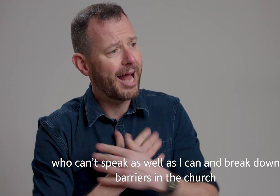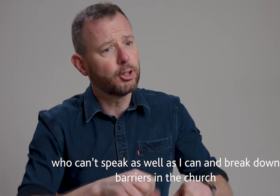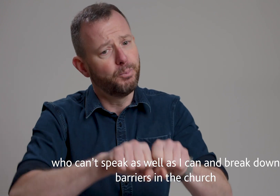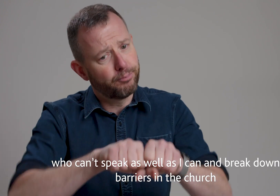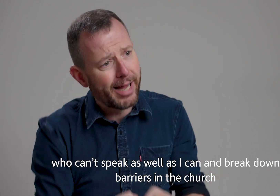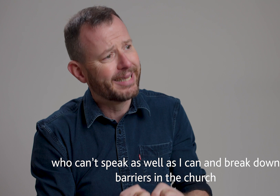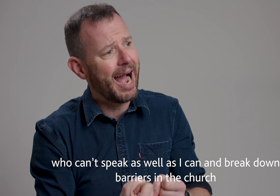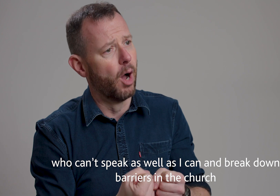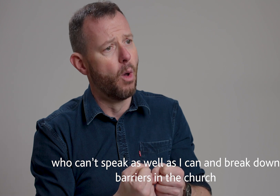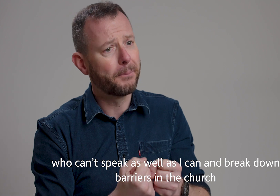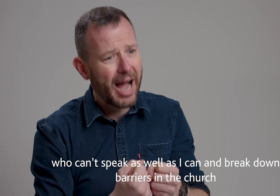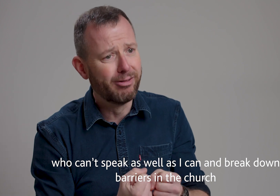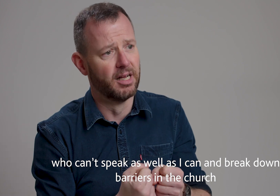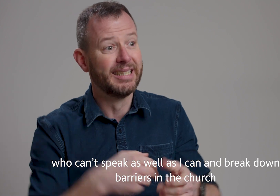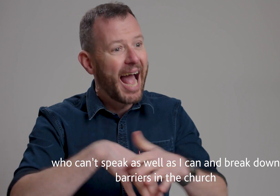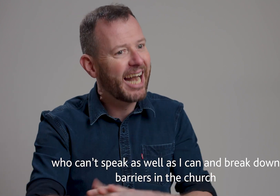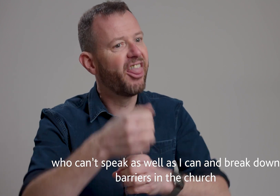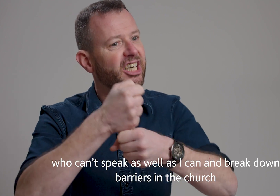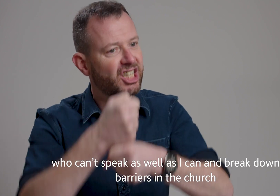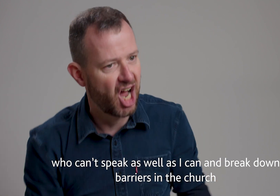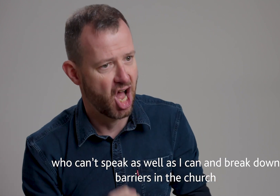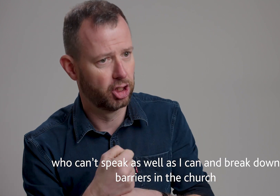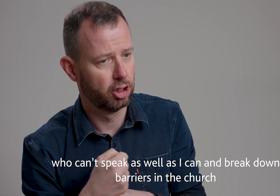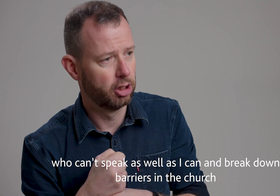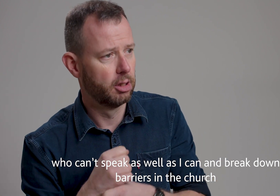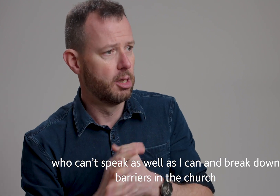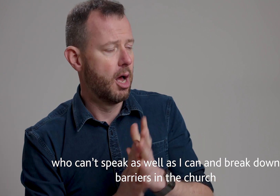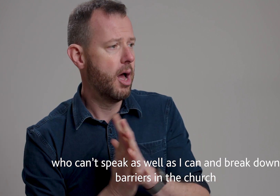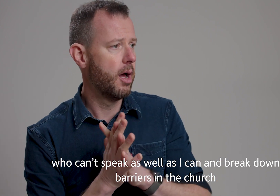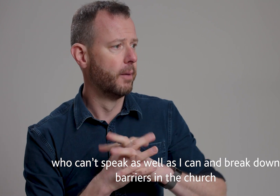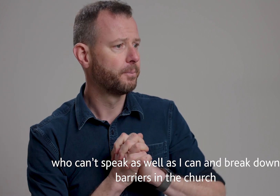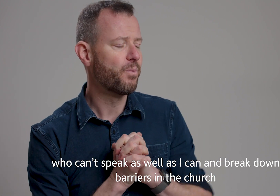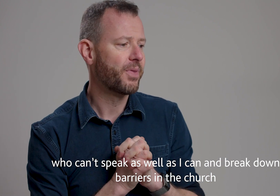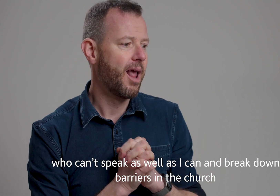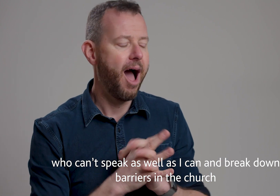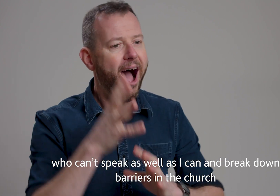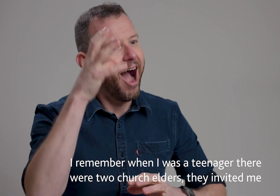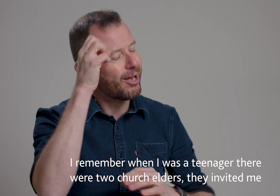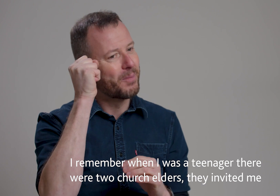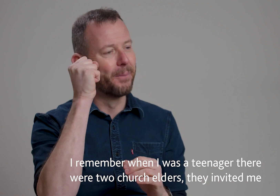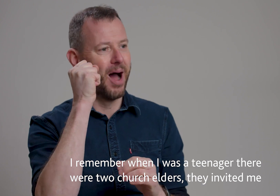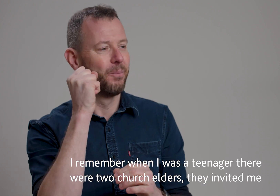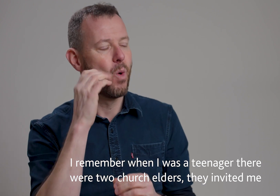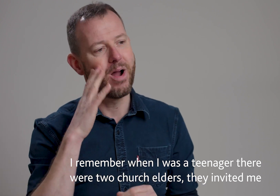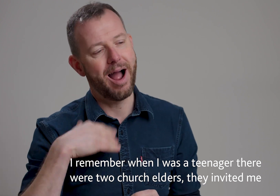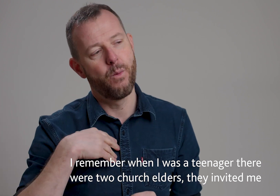And try down your end of the stair. I remember when I was